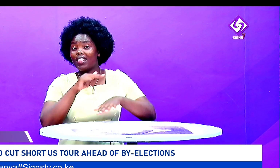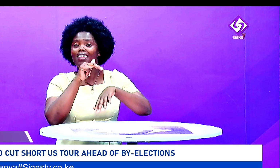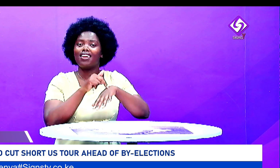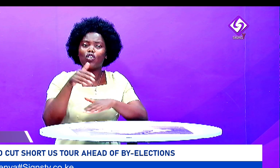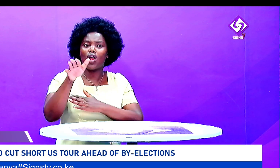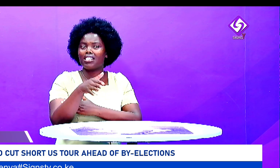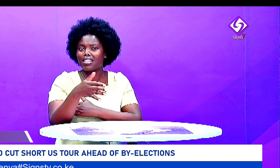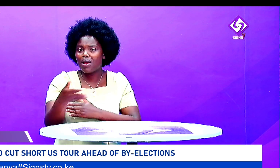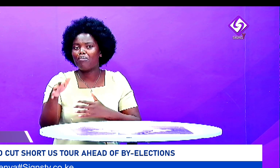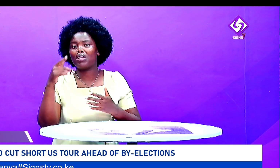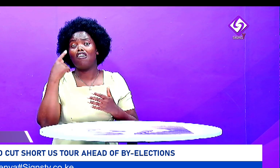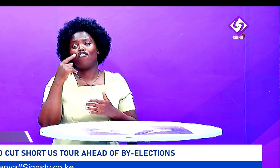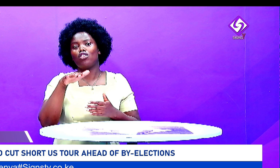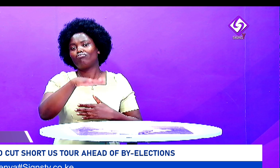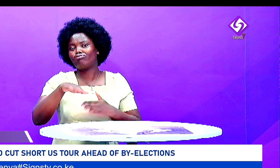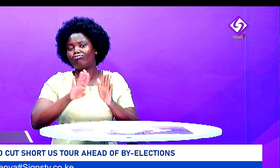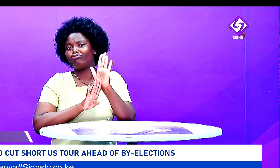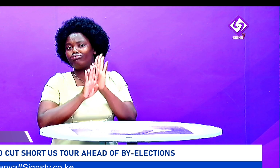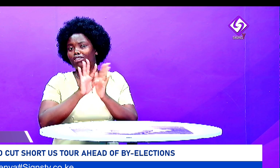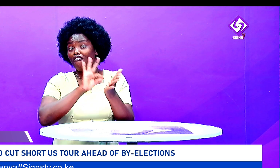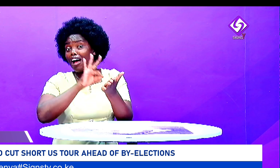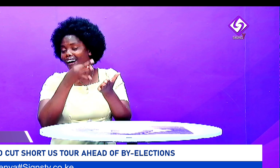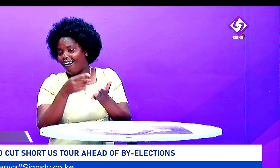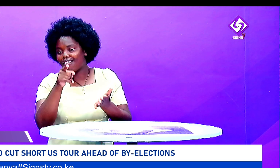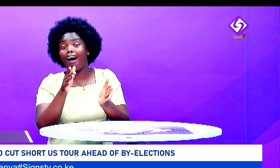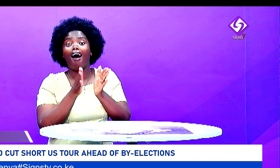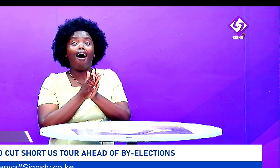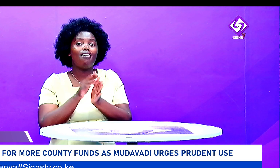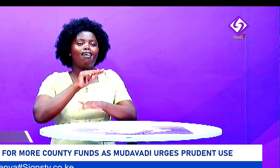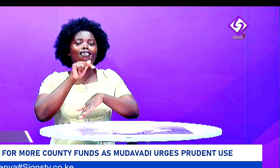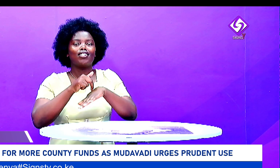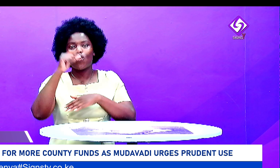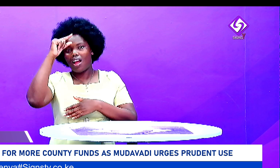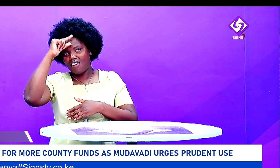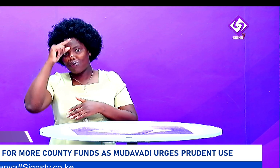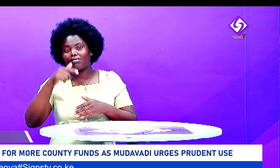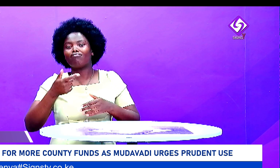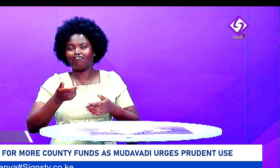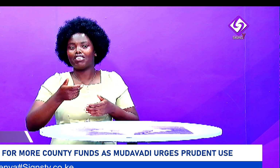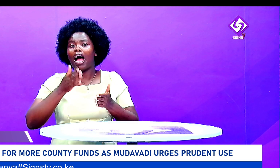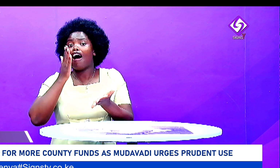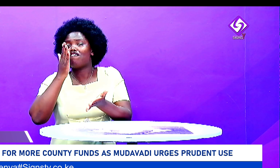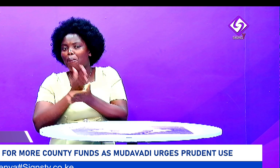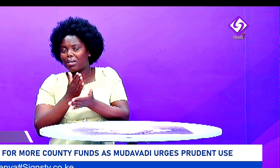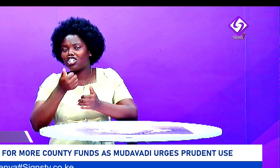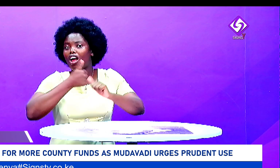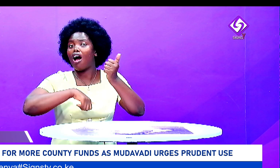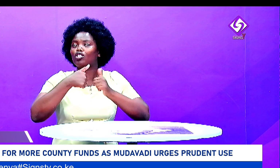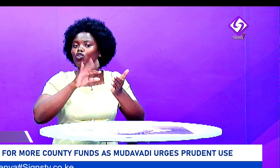Former Prime Minister Raila Odinga has urged the National Assembly to relinquish the